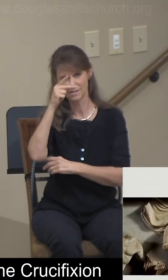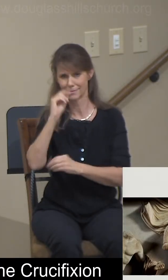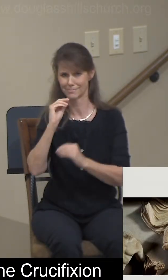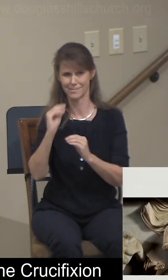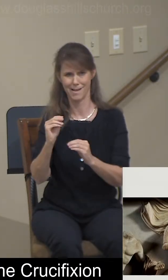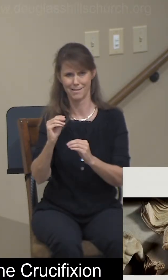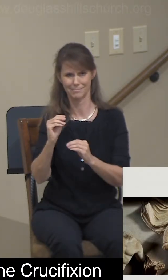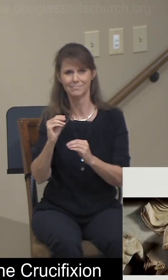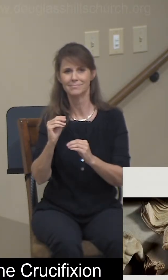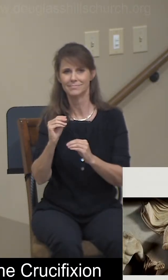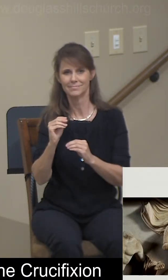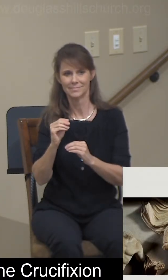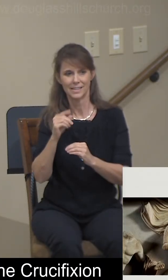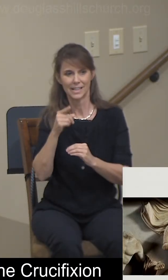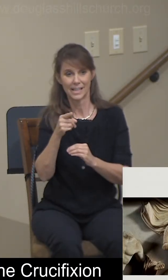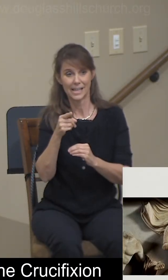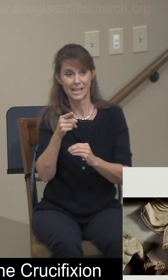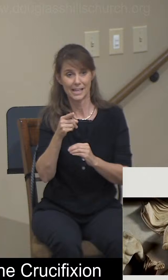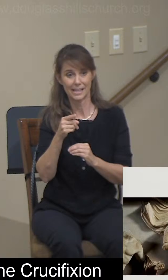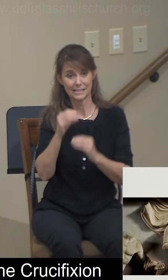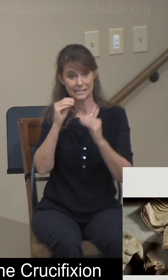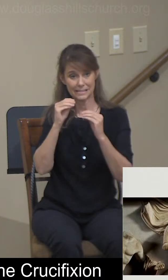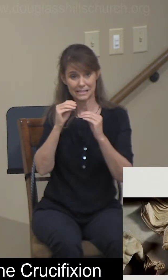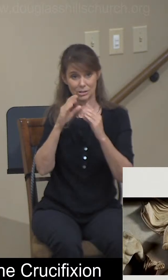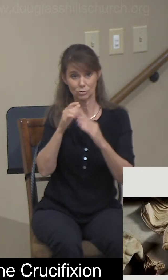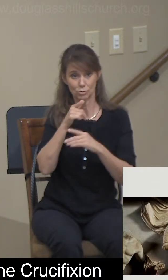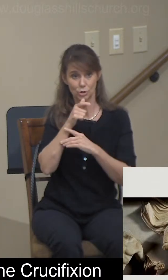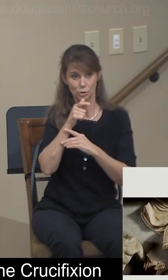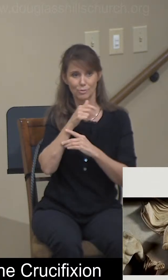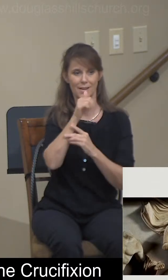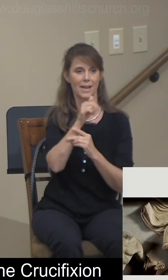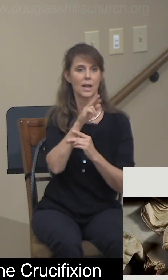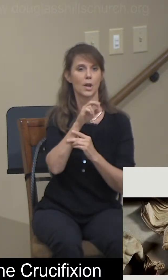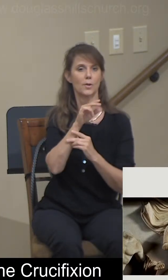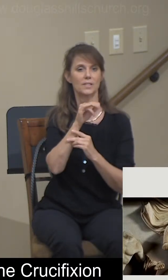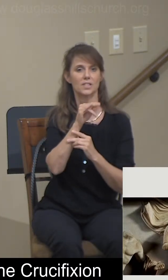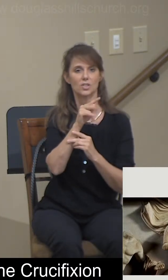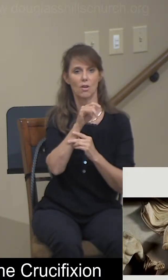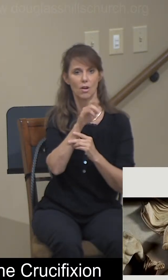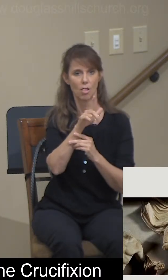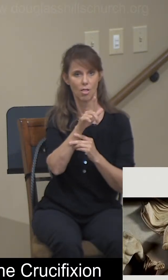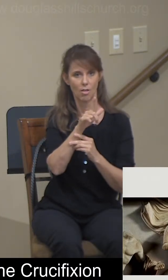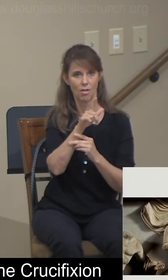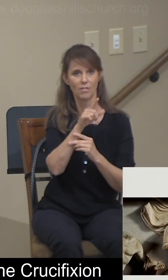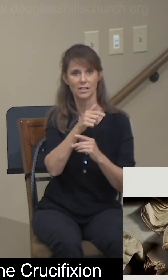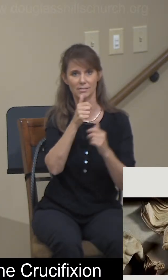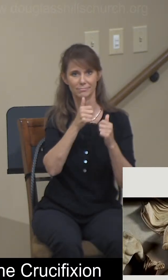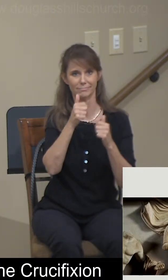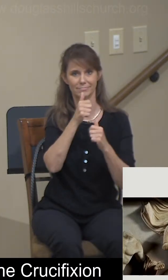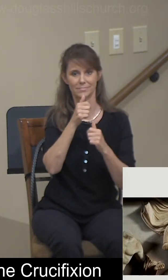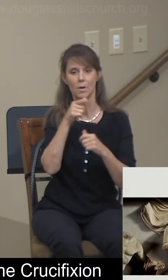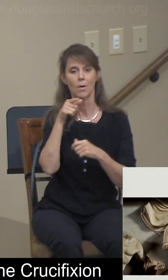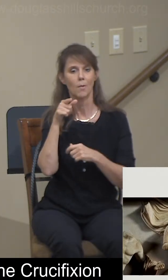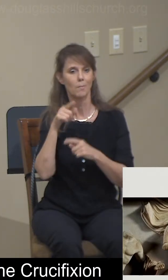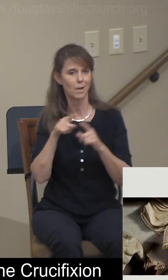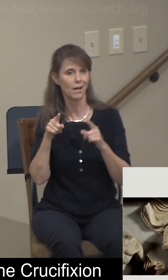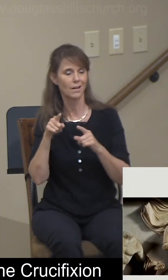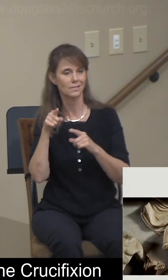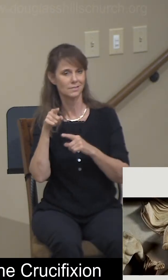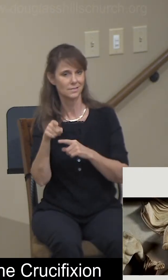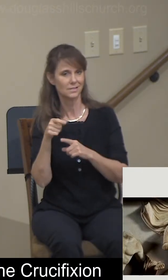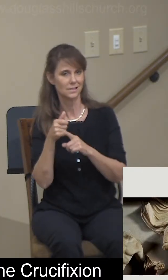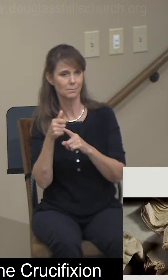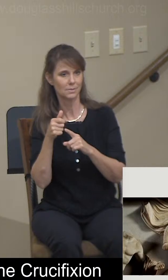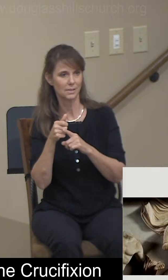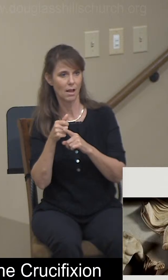of all time, the philosopher Aristotle, but he did bring with him a vision to the East, and to the Eastern